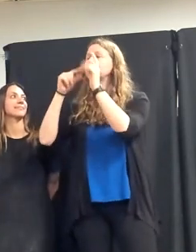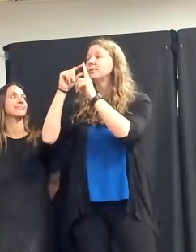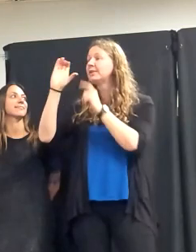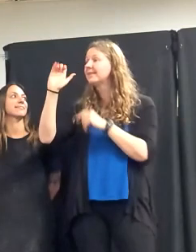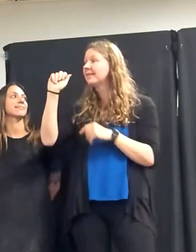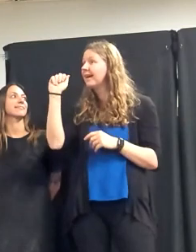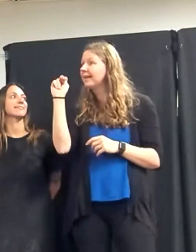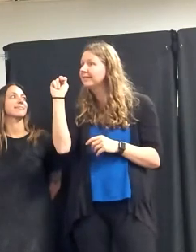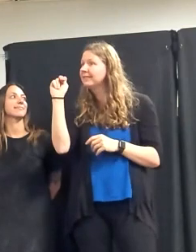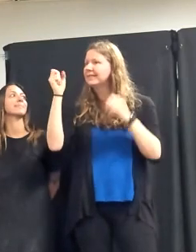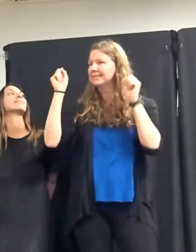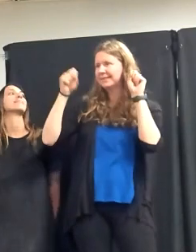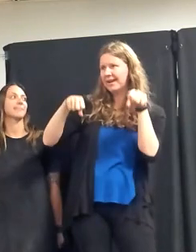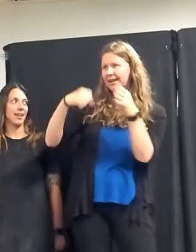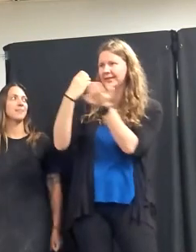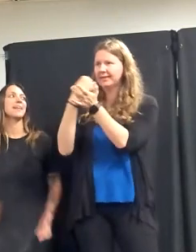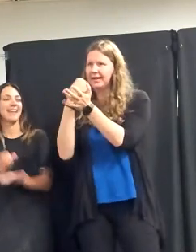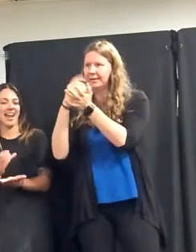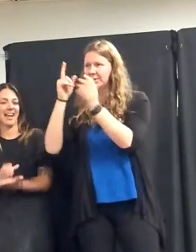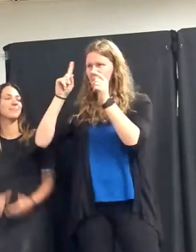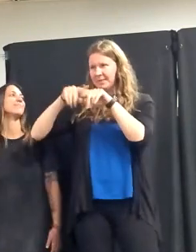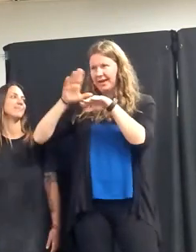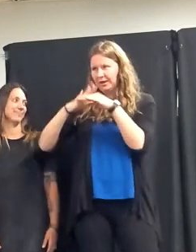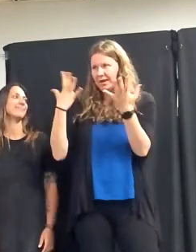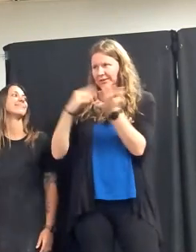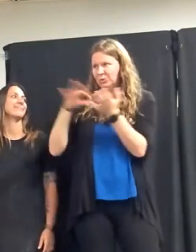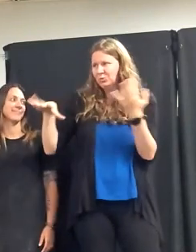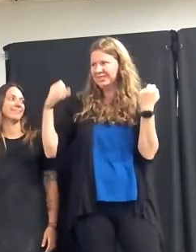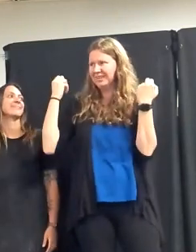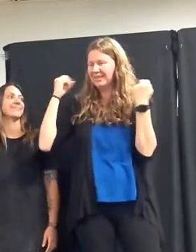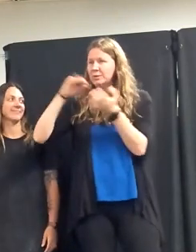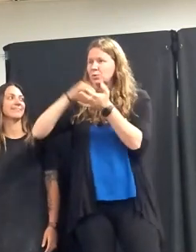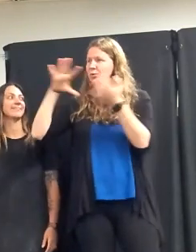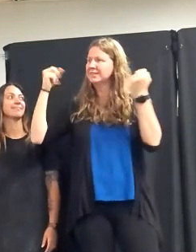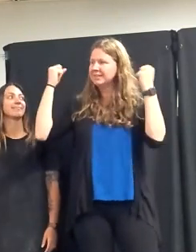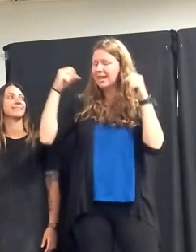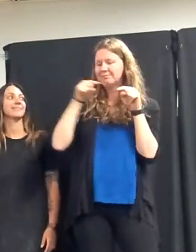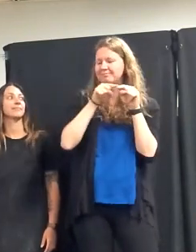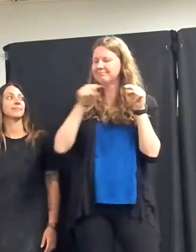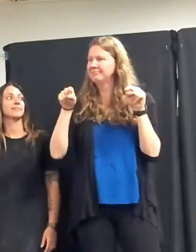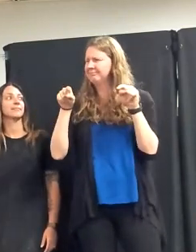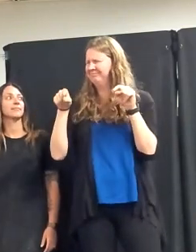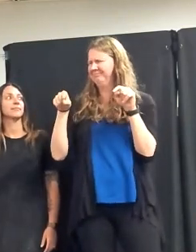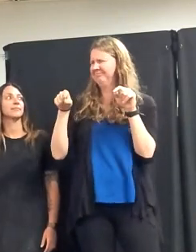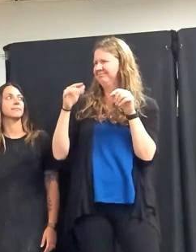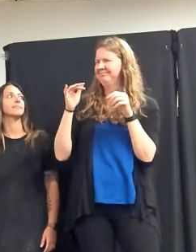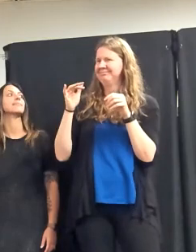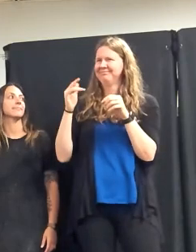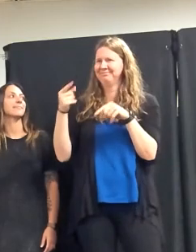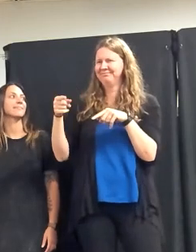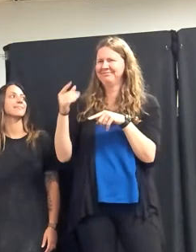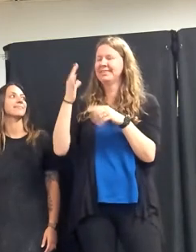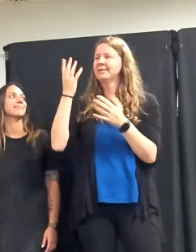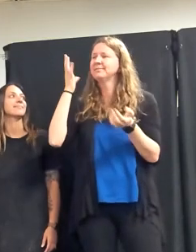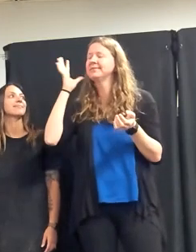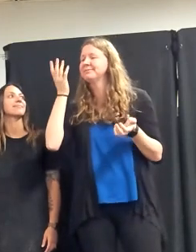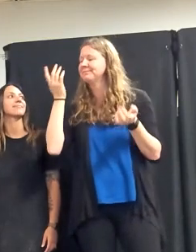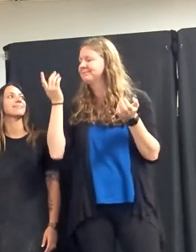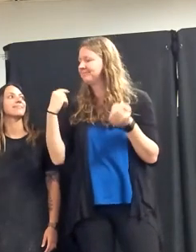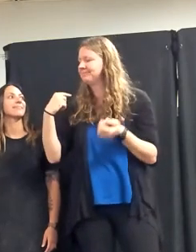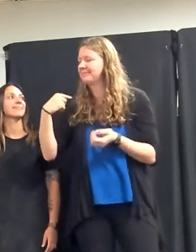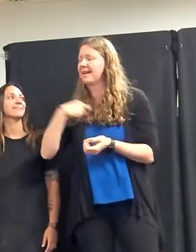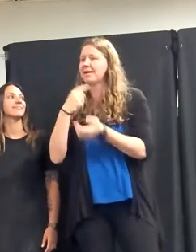do read alouds with the students and we do multiple meanings. So if there is the word can, there are